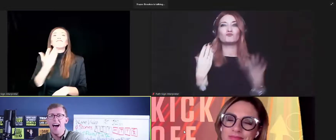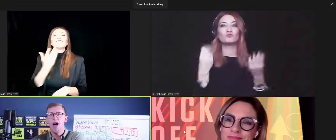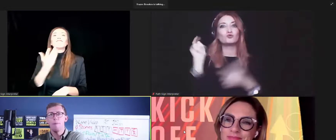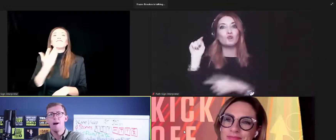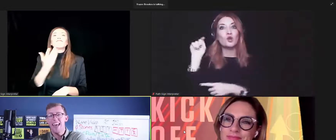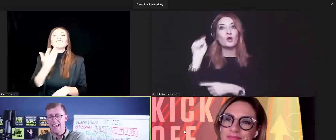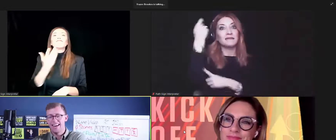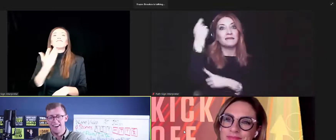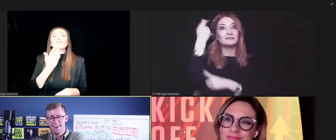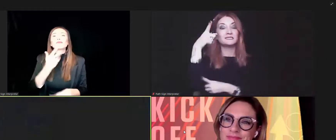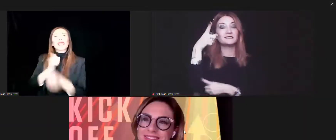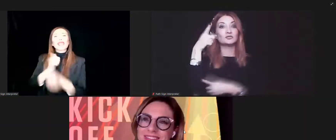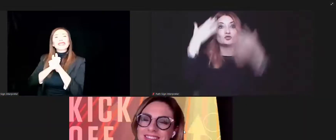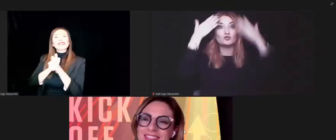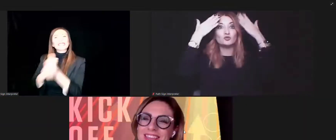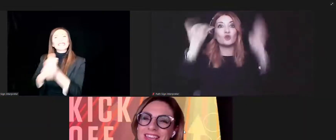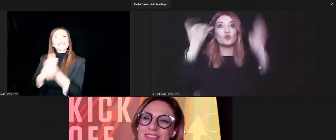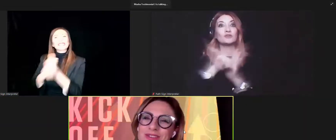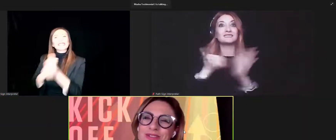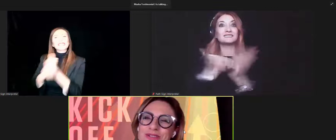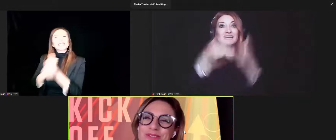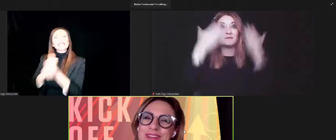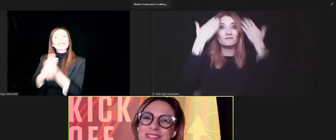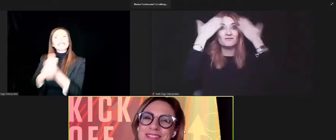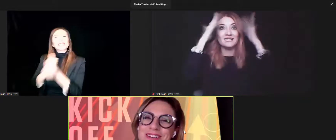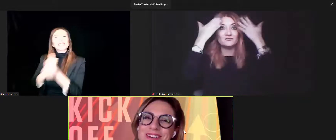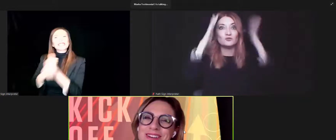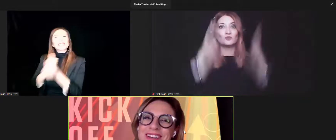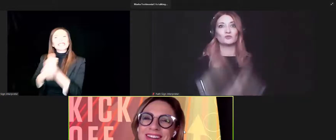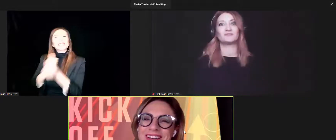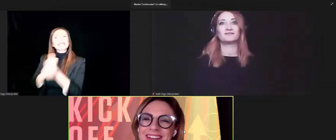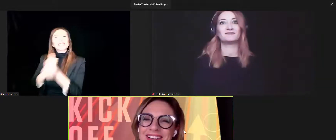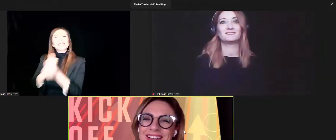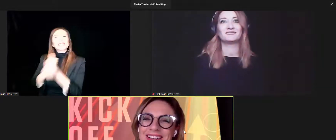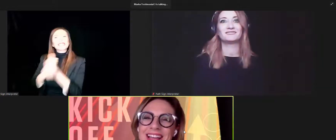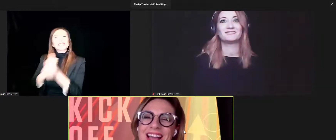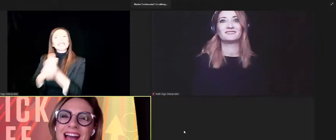Masha Urbani. Thank you, Frazer.